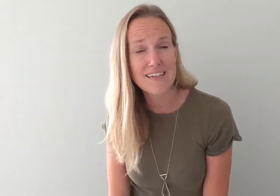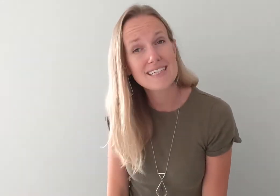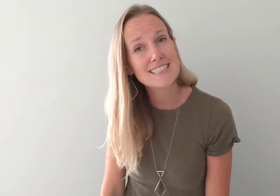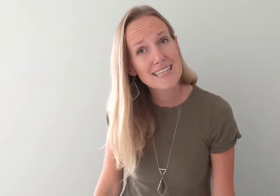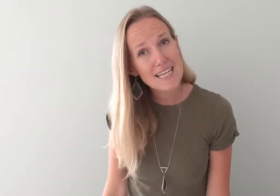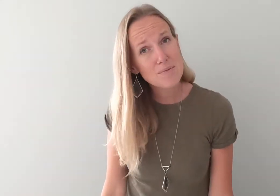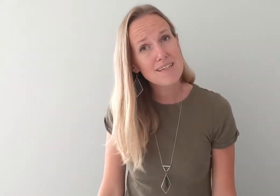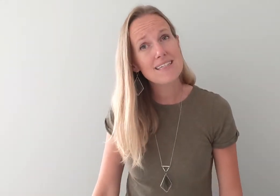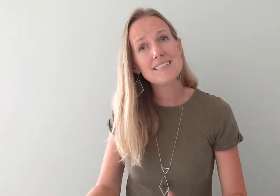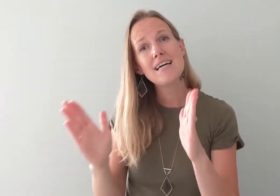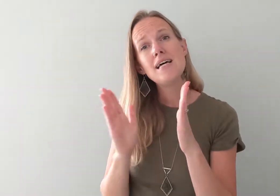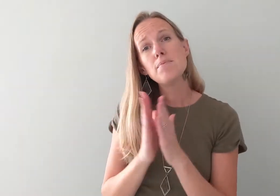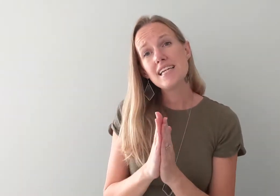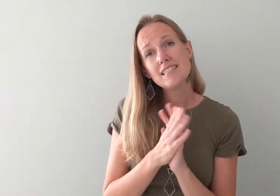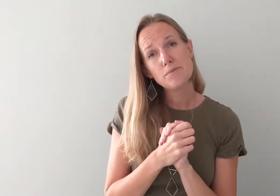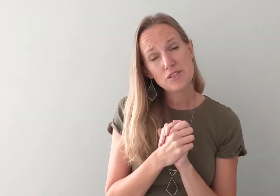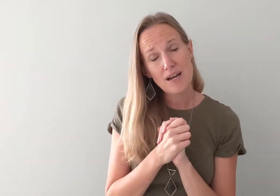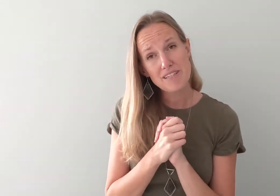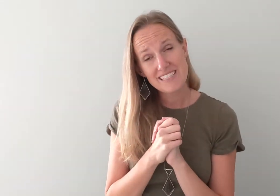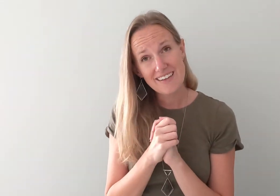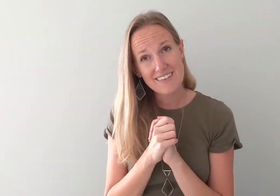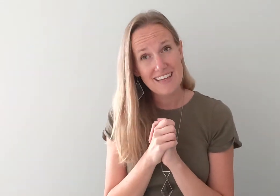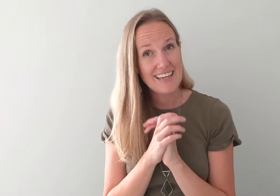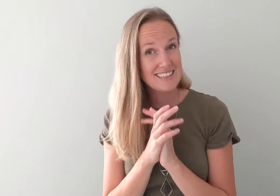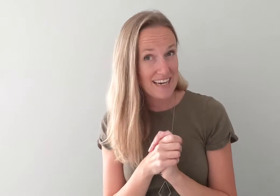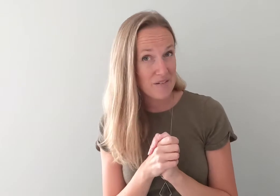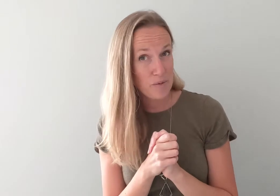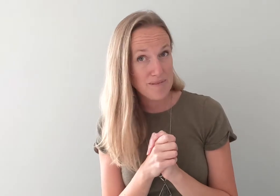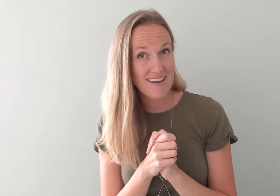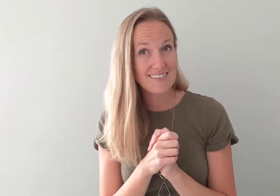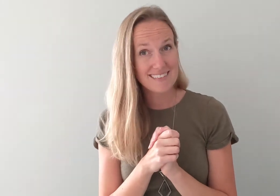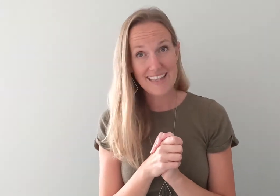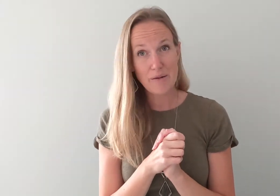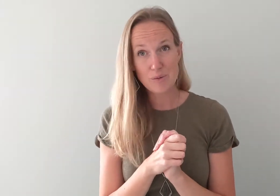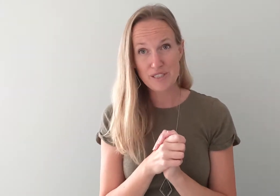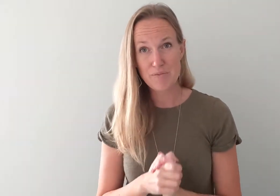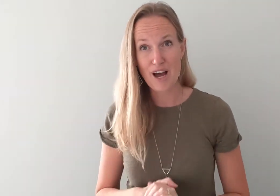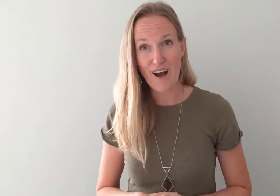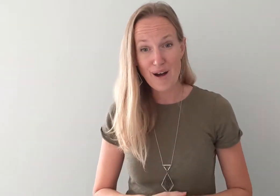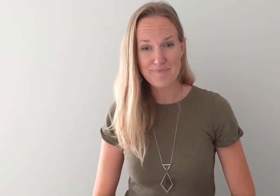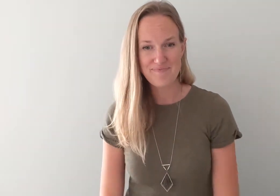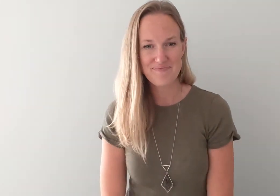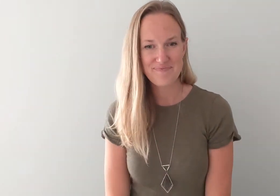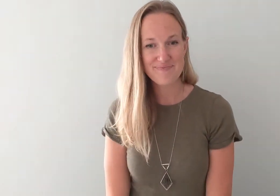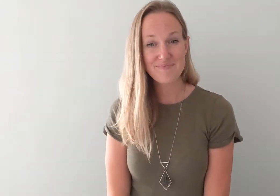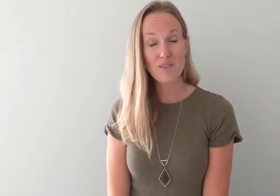lyrics. And last but not least, please subscribe to the channel and check out the website, signlanguageworship.com.